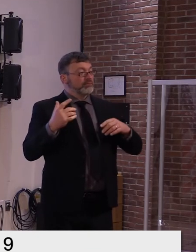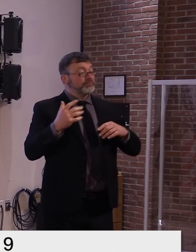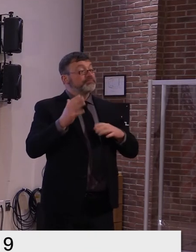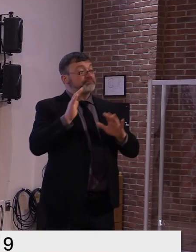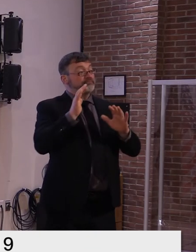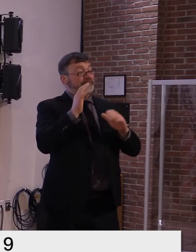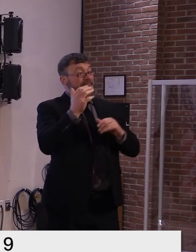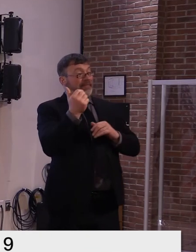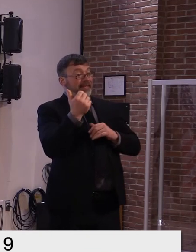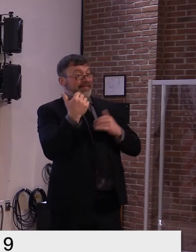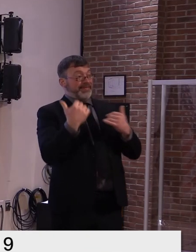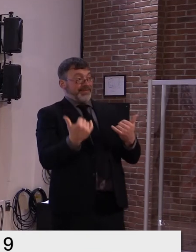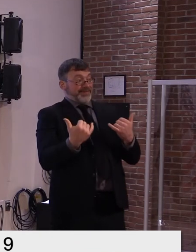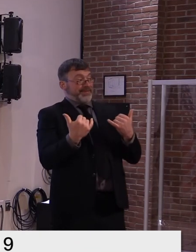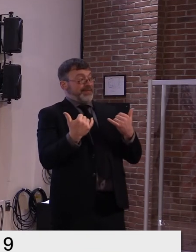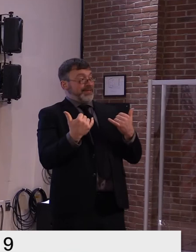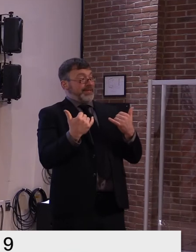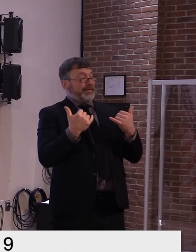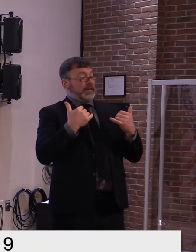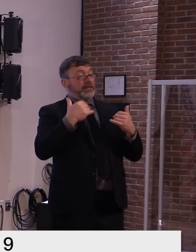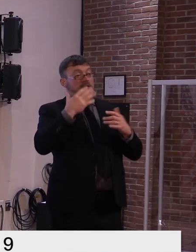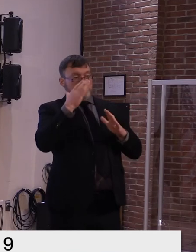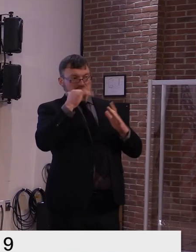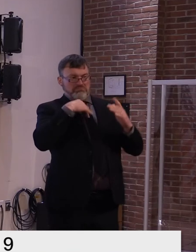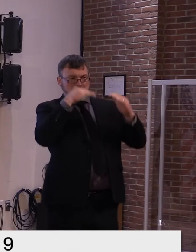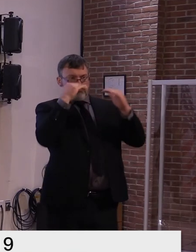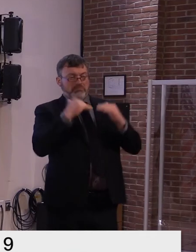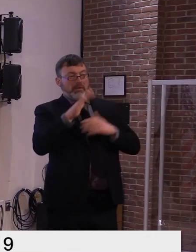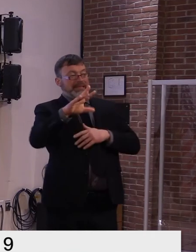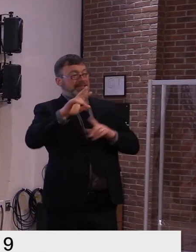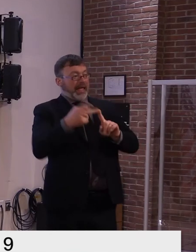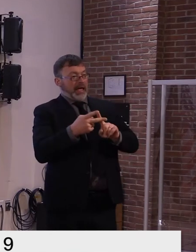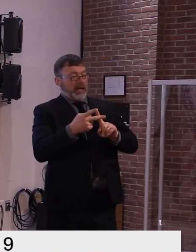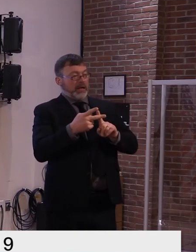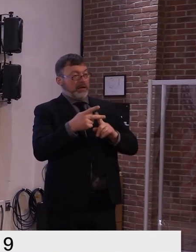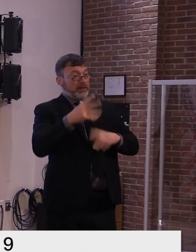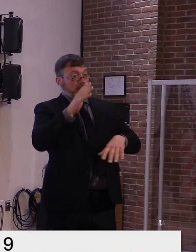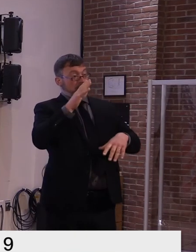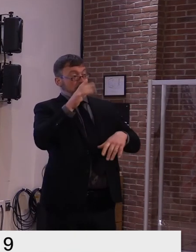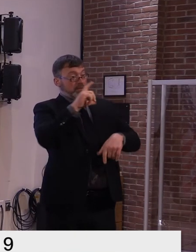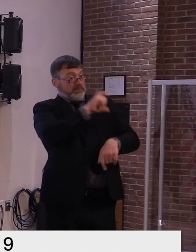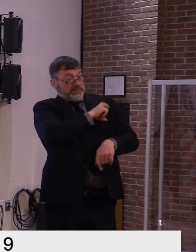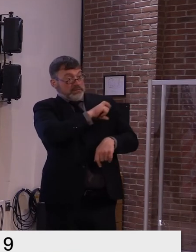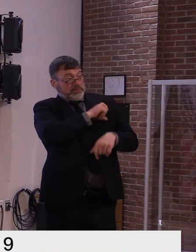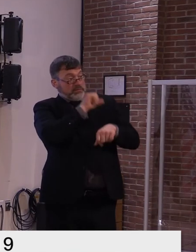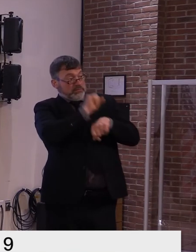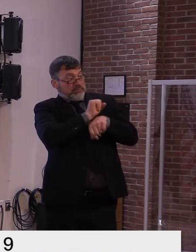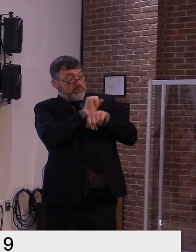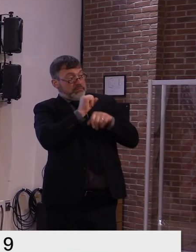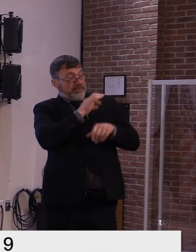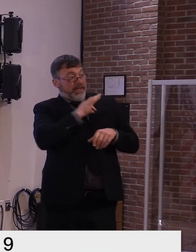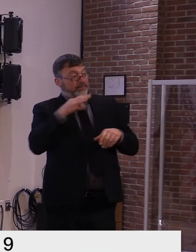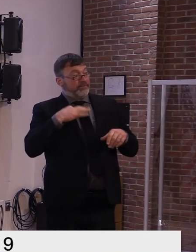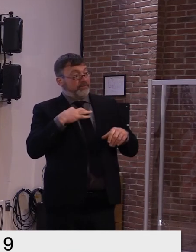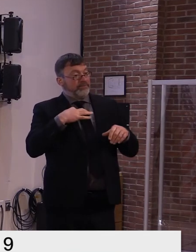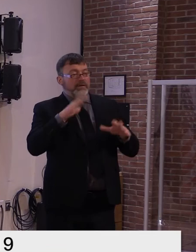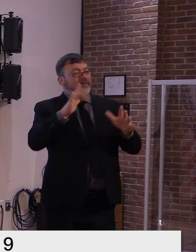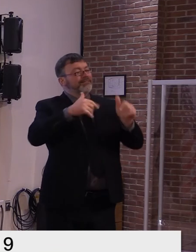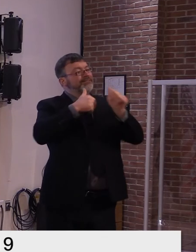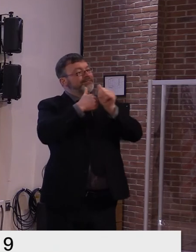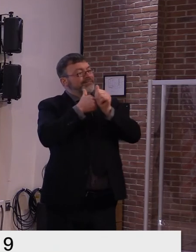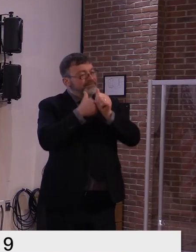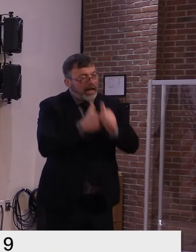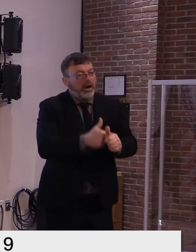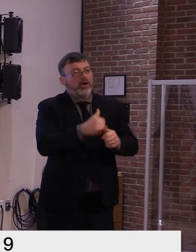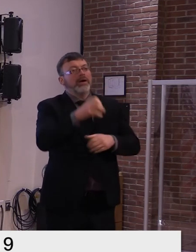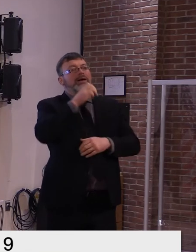grouping, we are going, as I mentioned before, with this age grouping concept because it